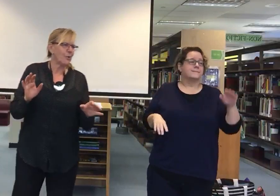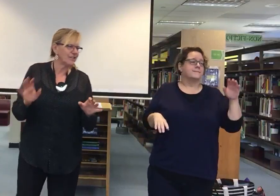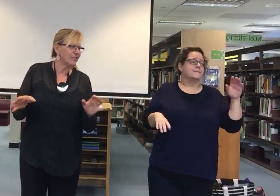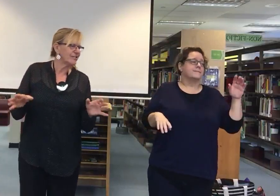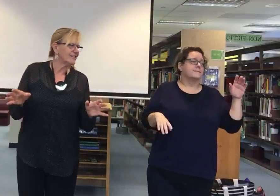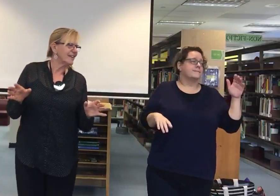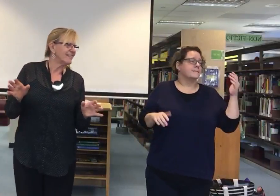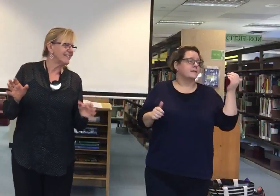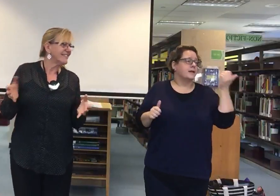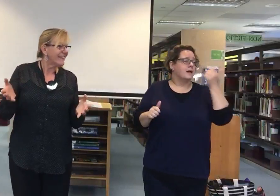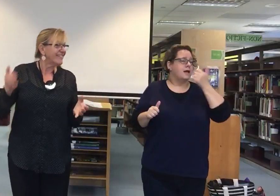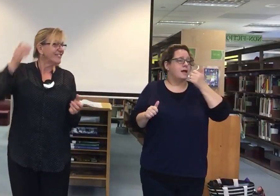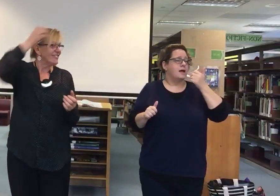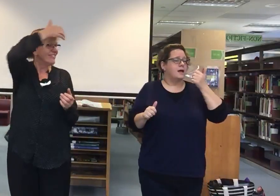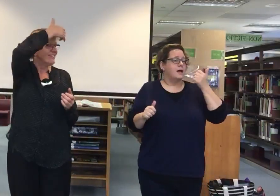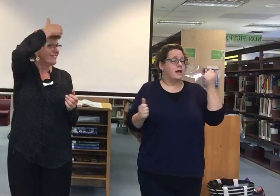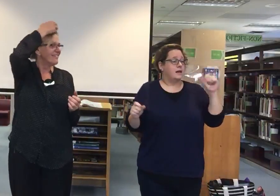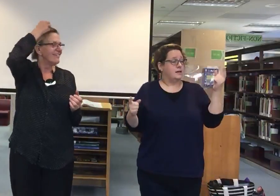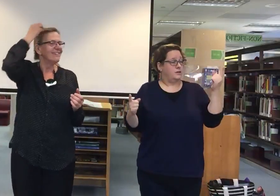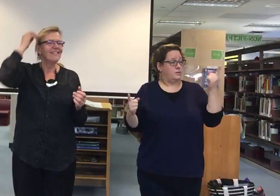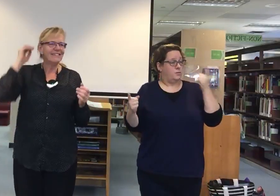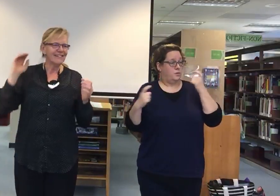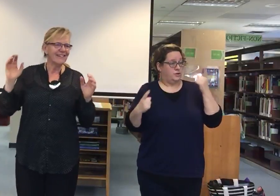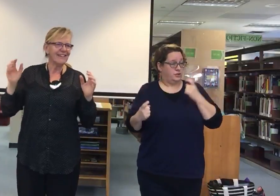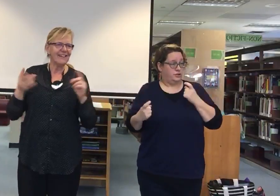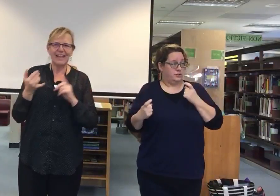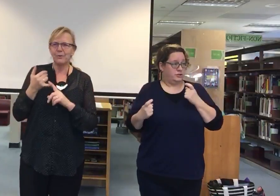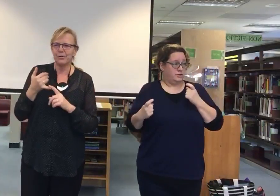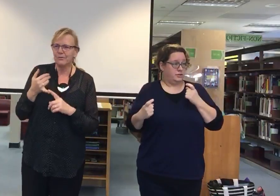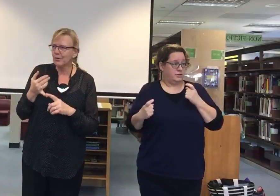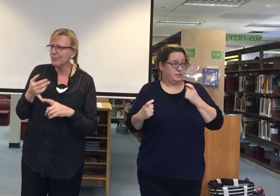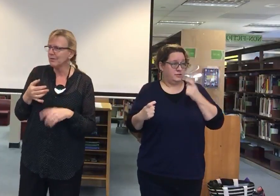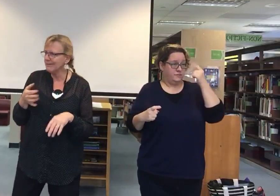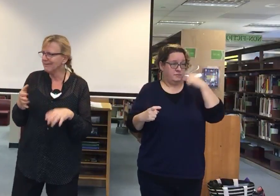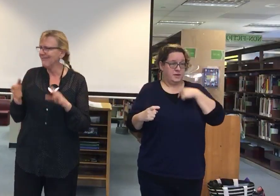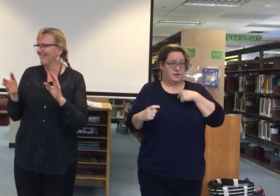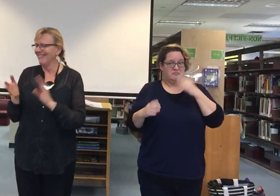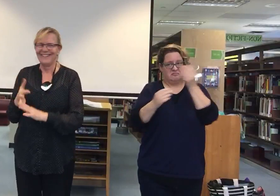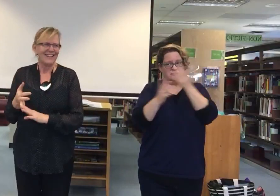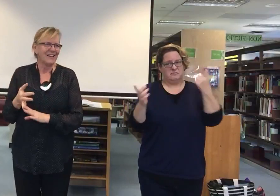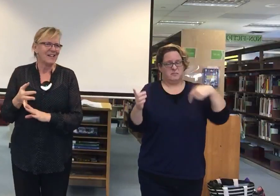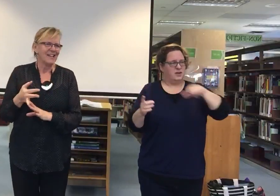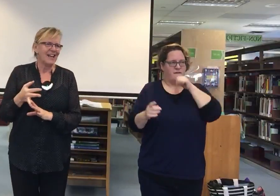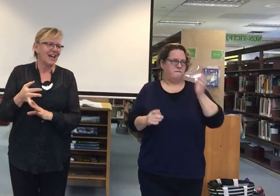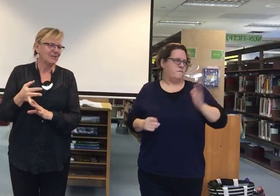any kind of questions at this stage? A, we're informal.